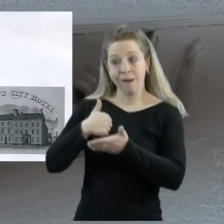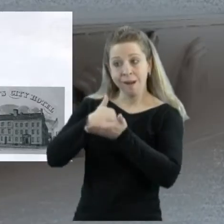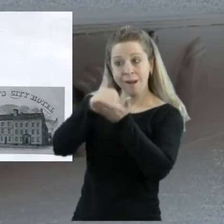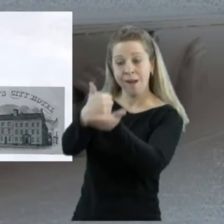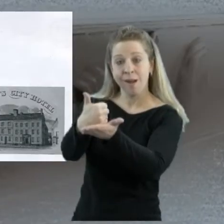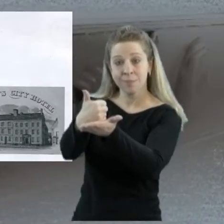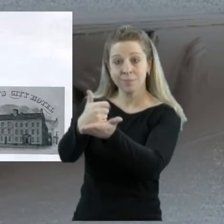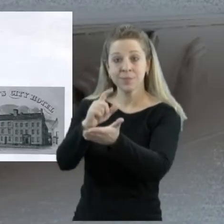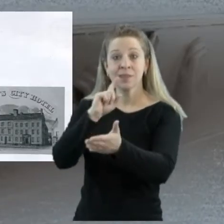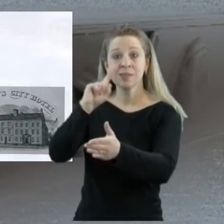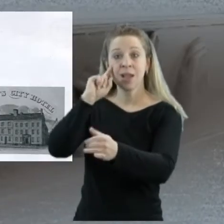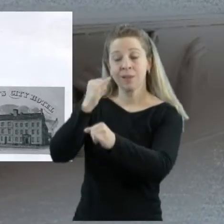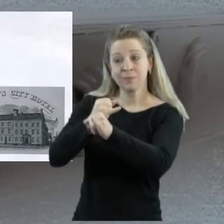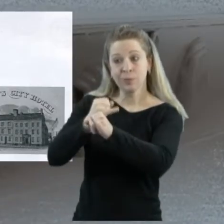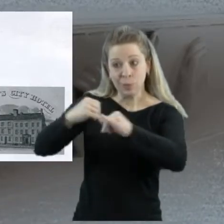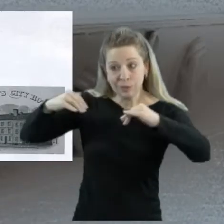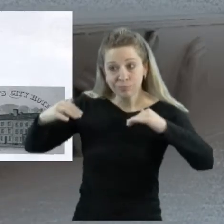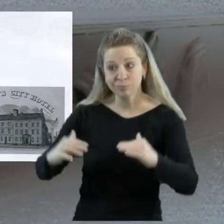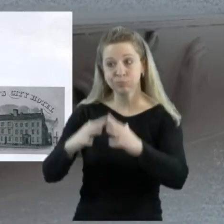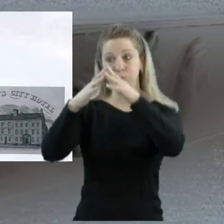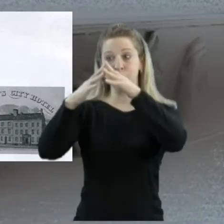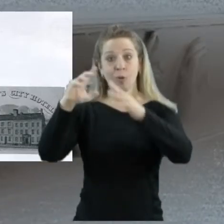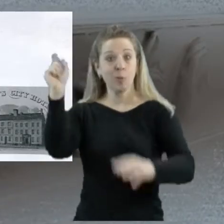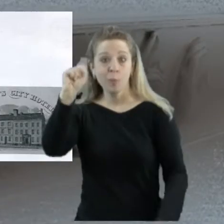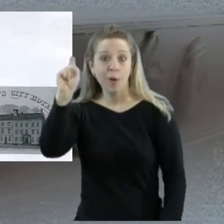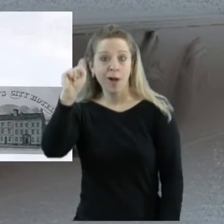Claire helped to start a school for the deaf in Hartford.